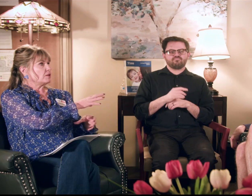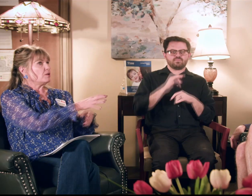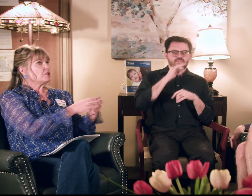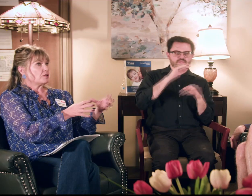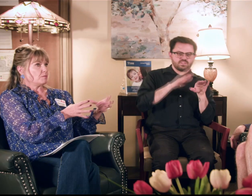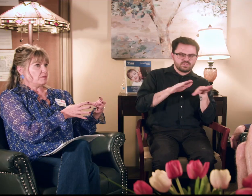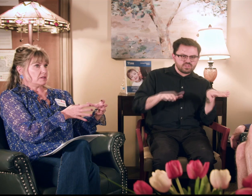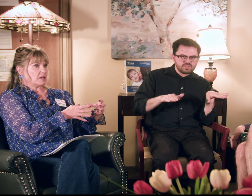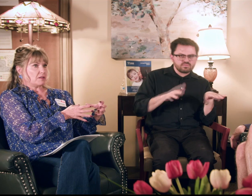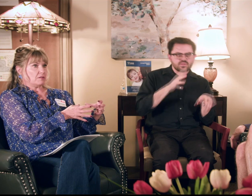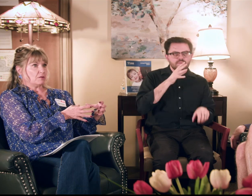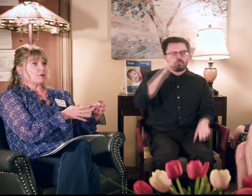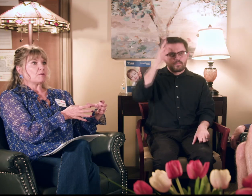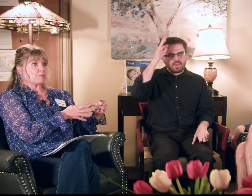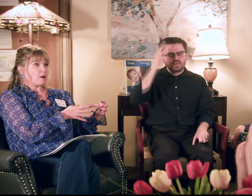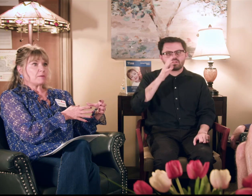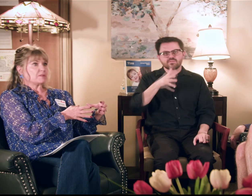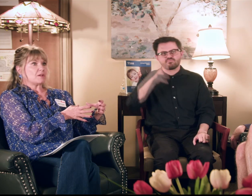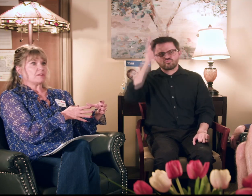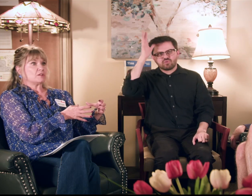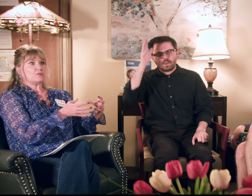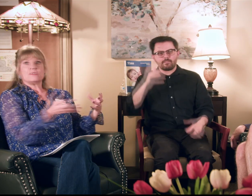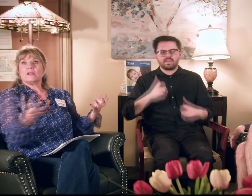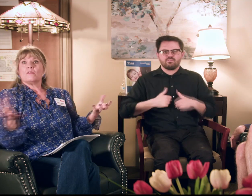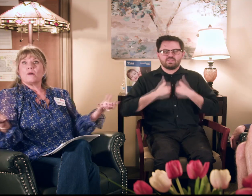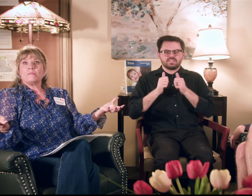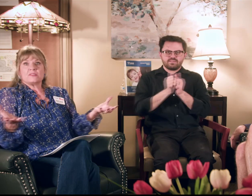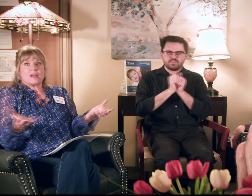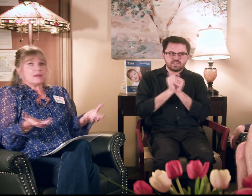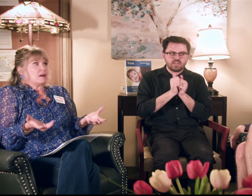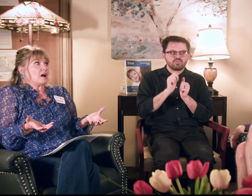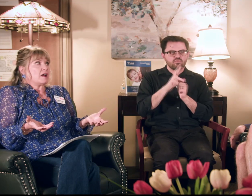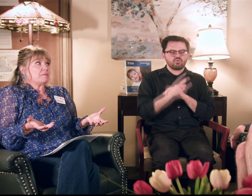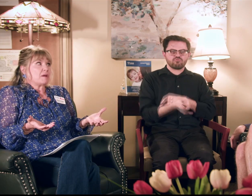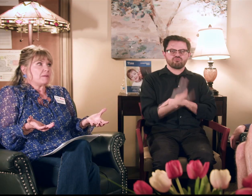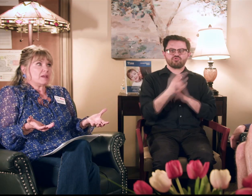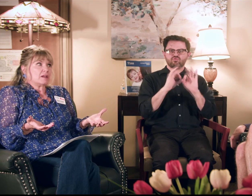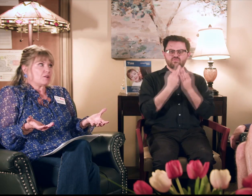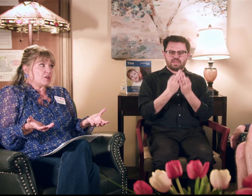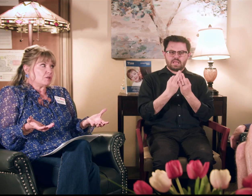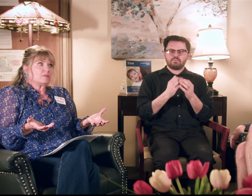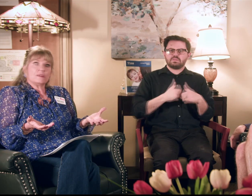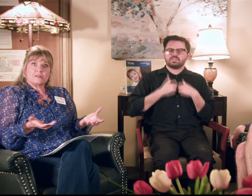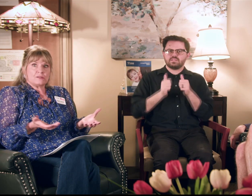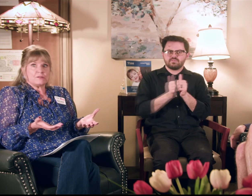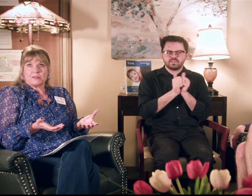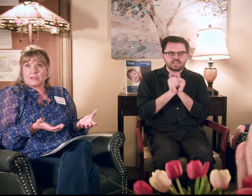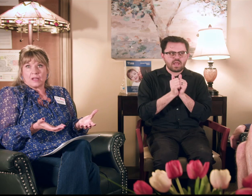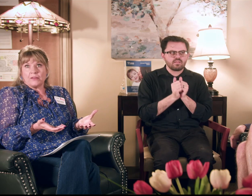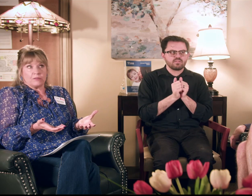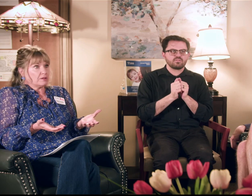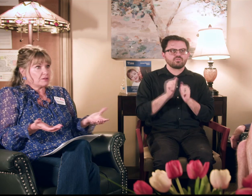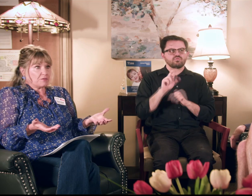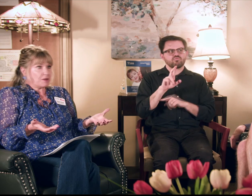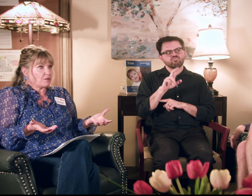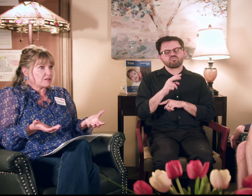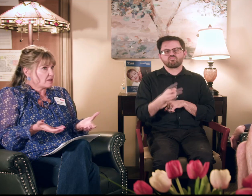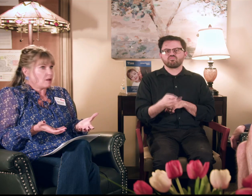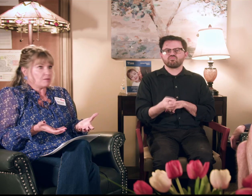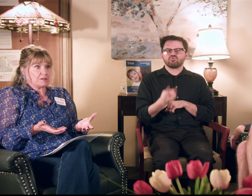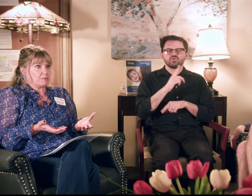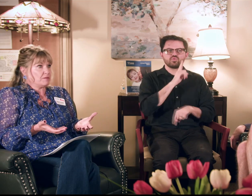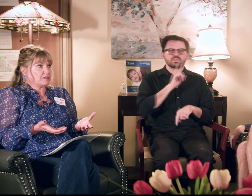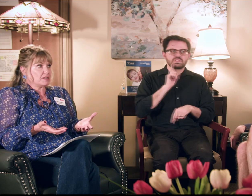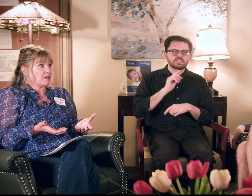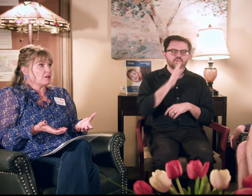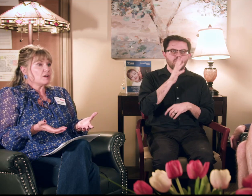families that don't even know each other moving together, or problem solving. 2 single moms saying, I'm not making it, are you? Let's do this together. Let's figure